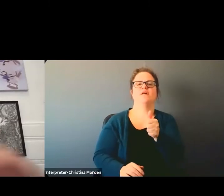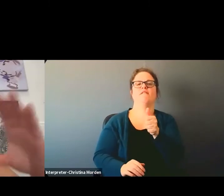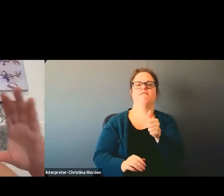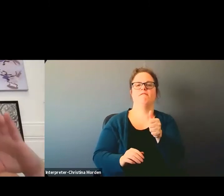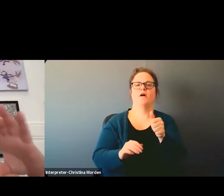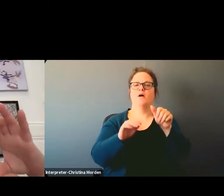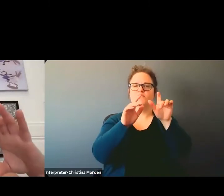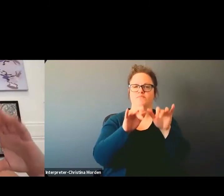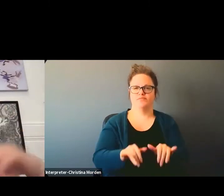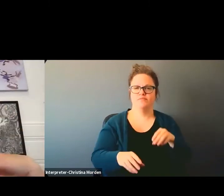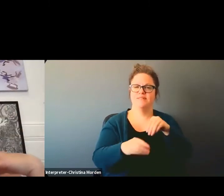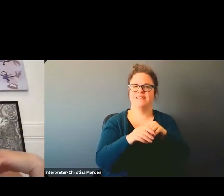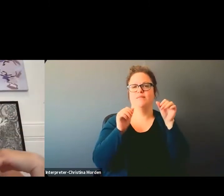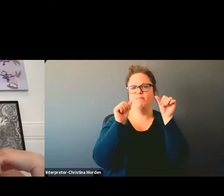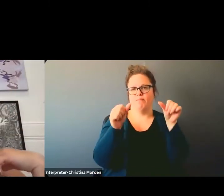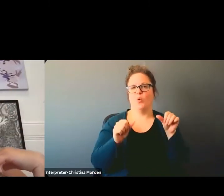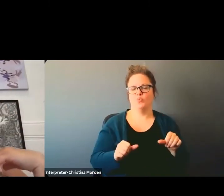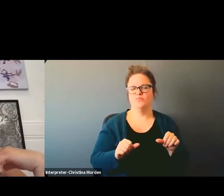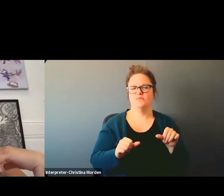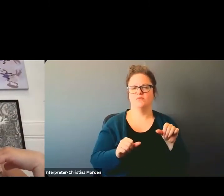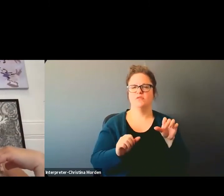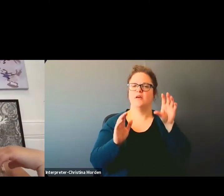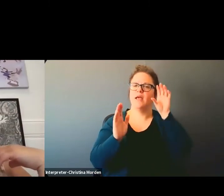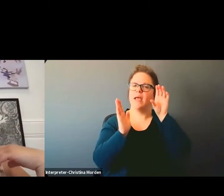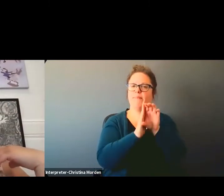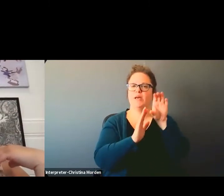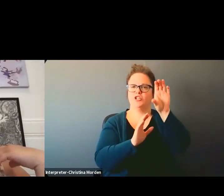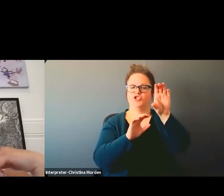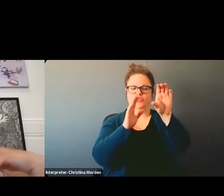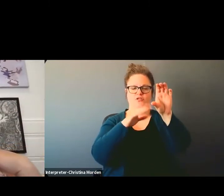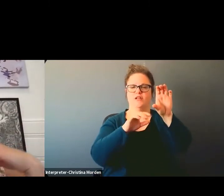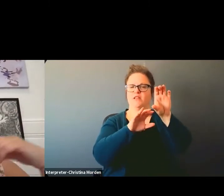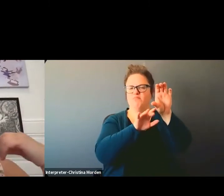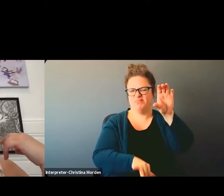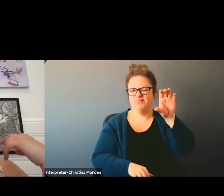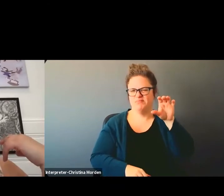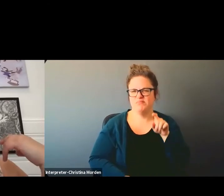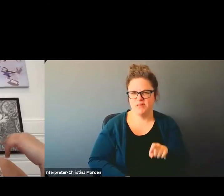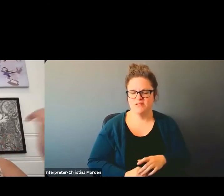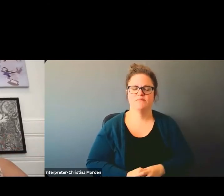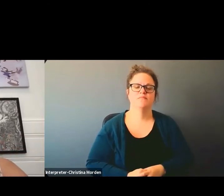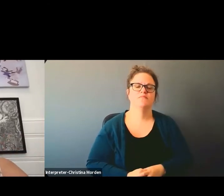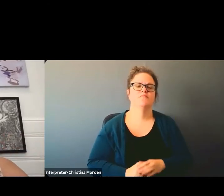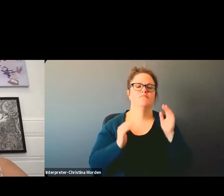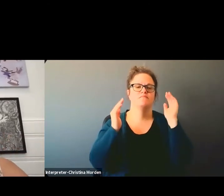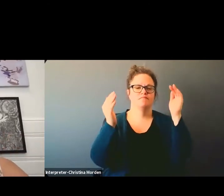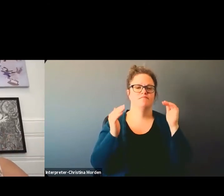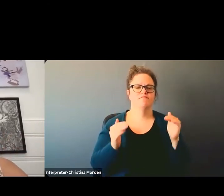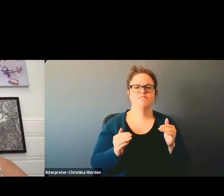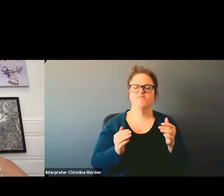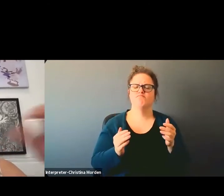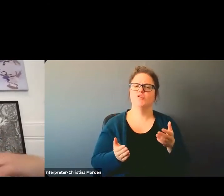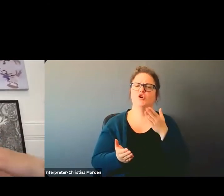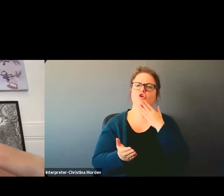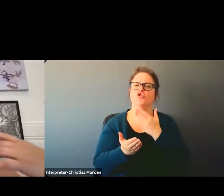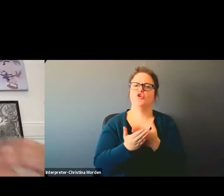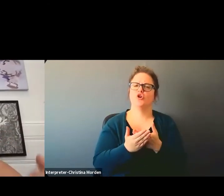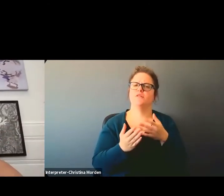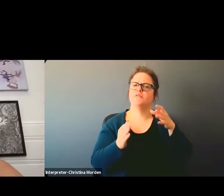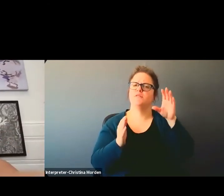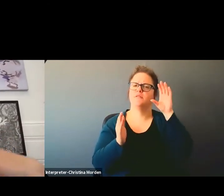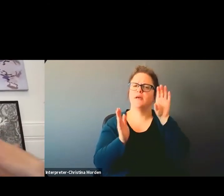post or underneath the image. So here's a few tips for creating effective image descriptions.